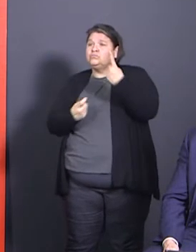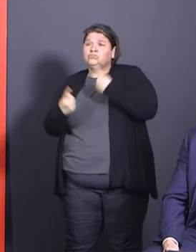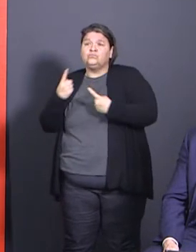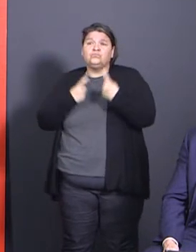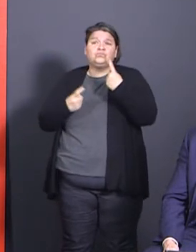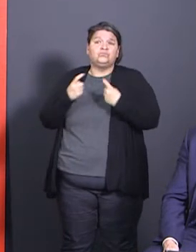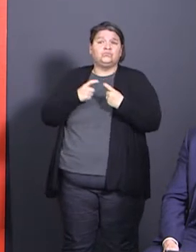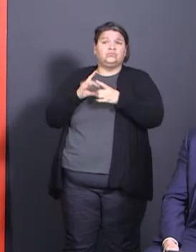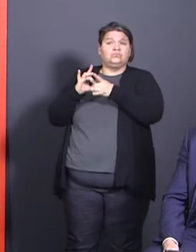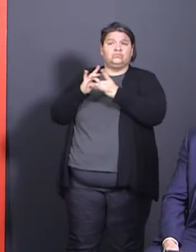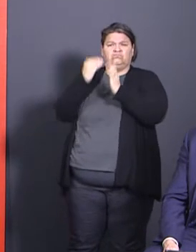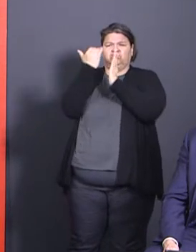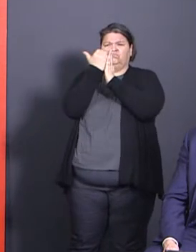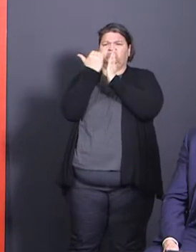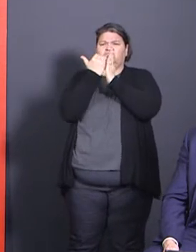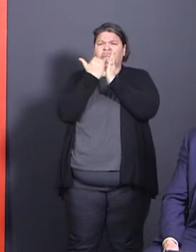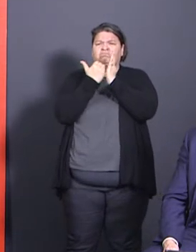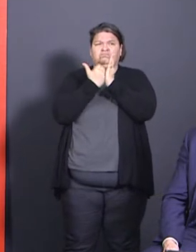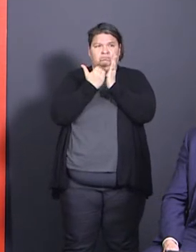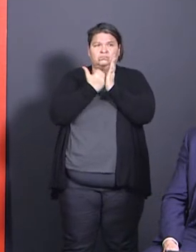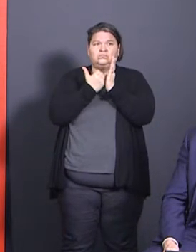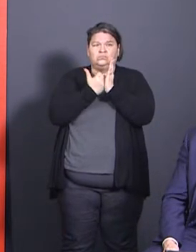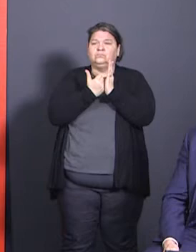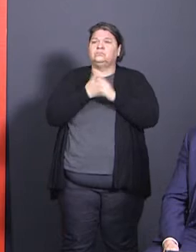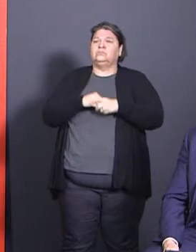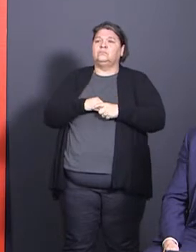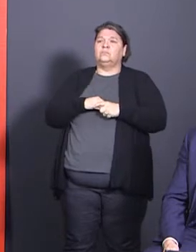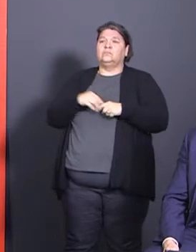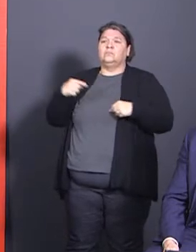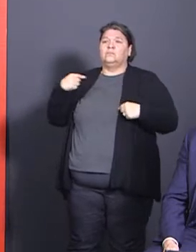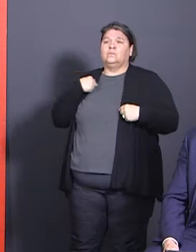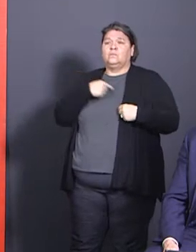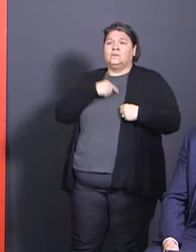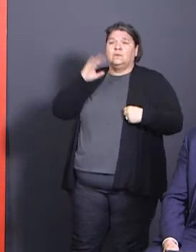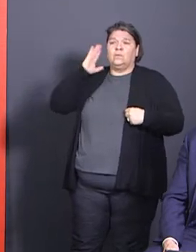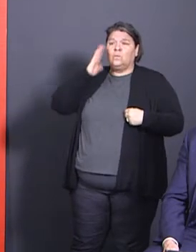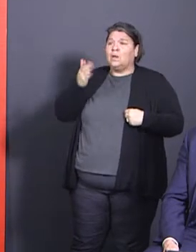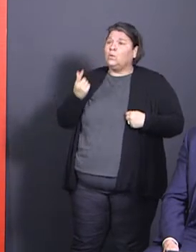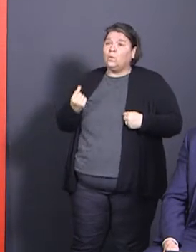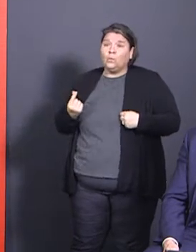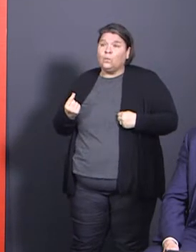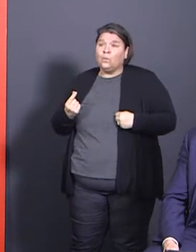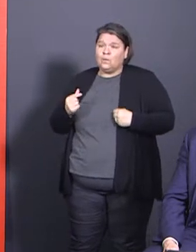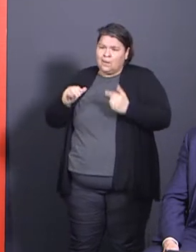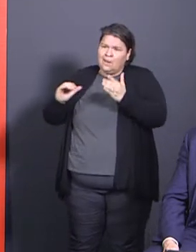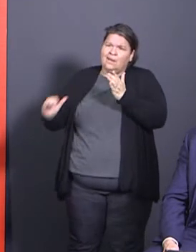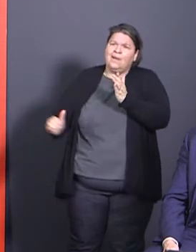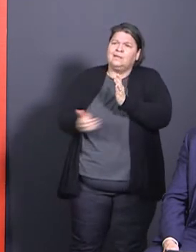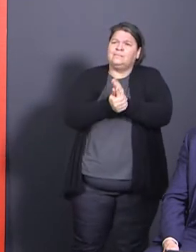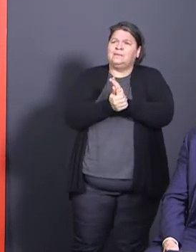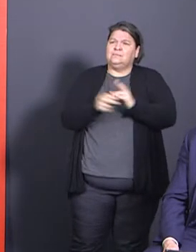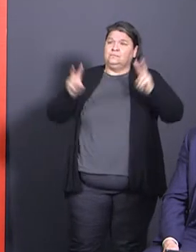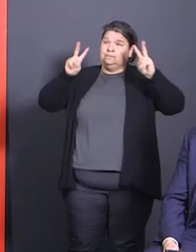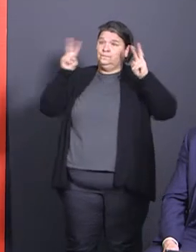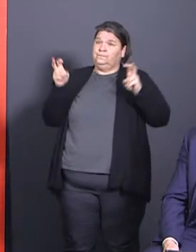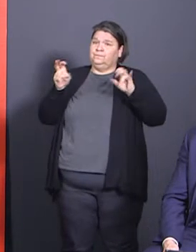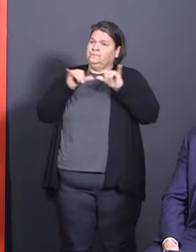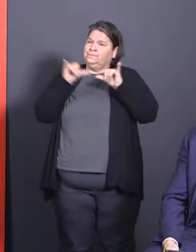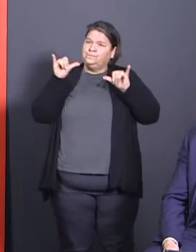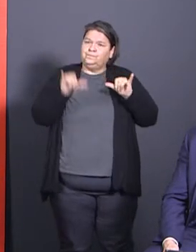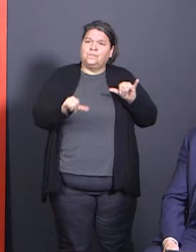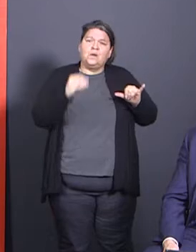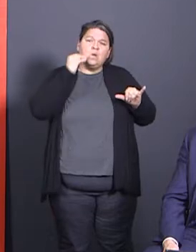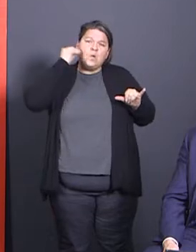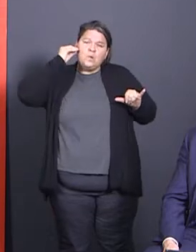questions. We will be amending our stay-at-home order, and we'll be talking a little bit about what date that is. It will be